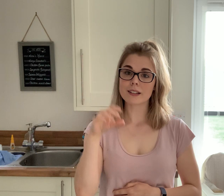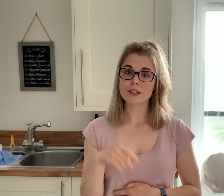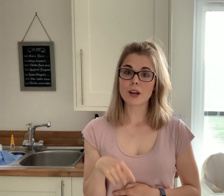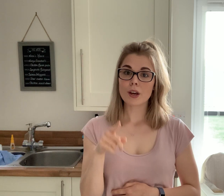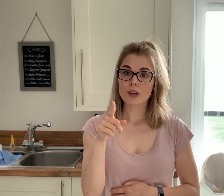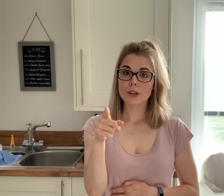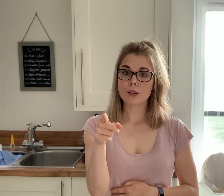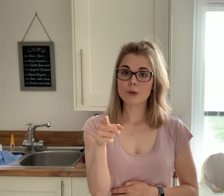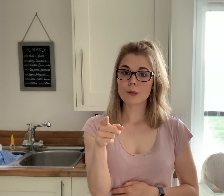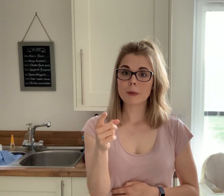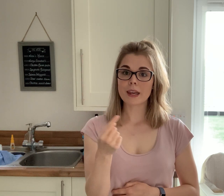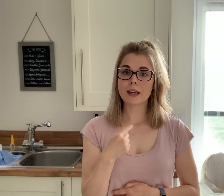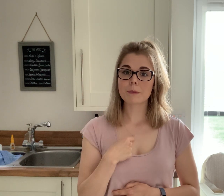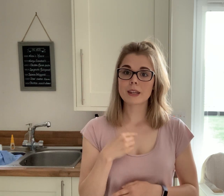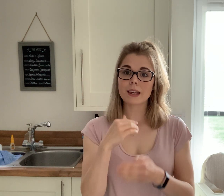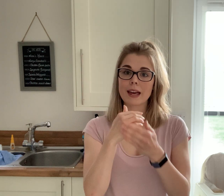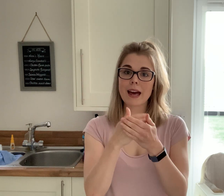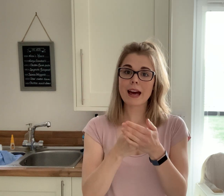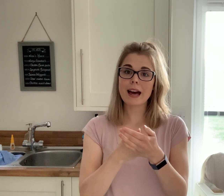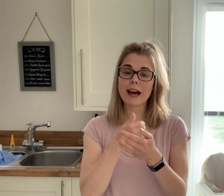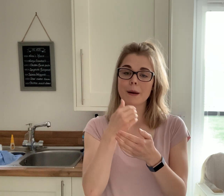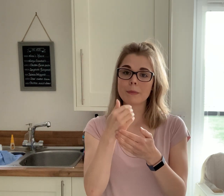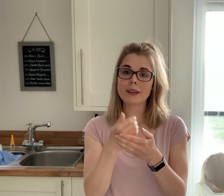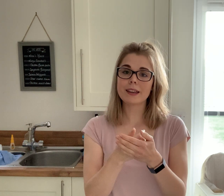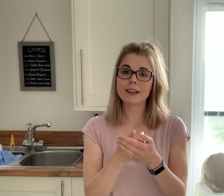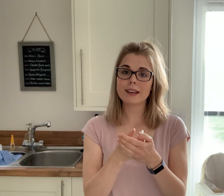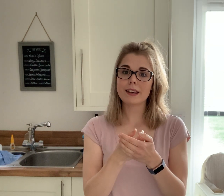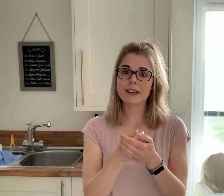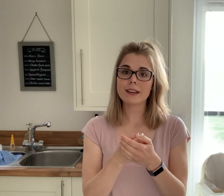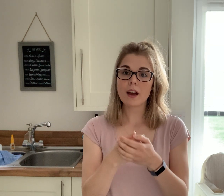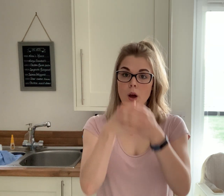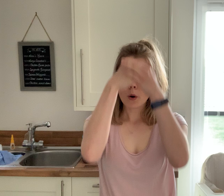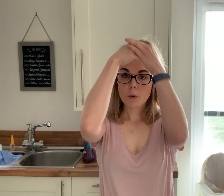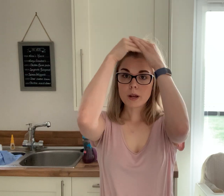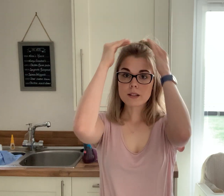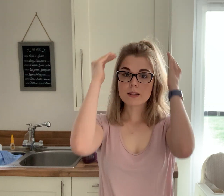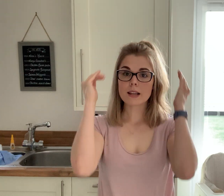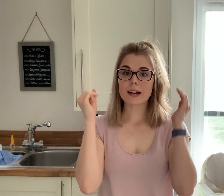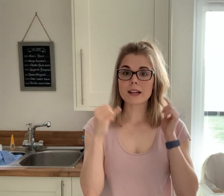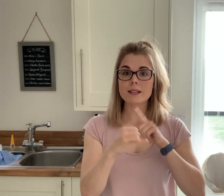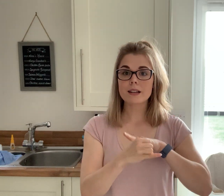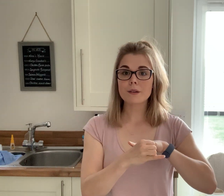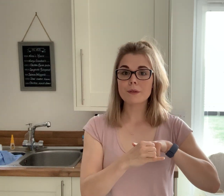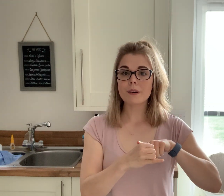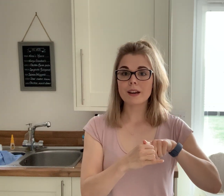You make me happy when skies are grey.